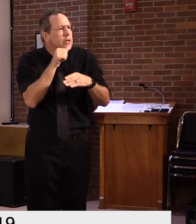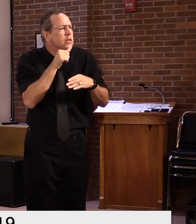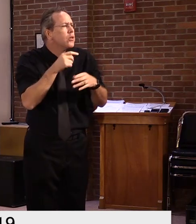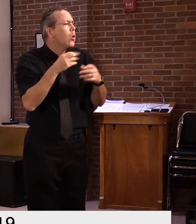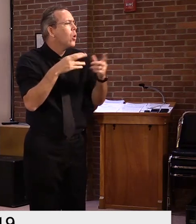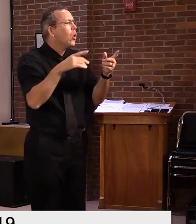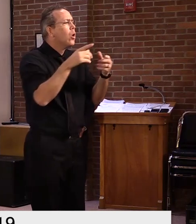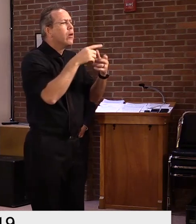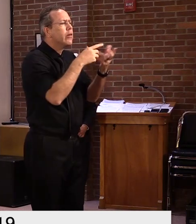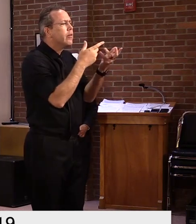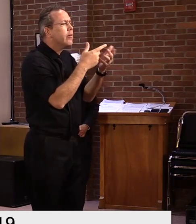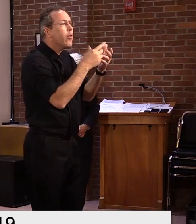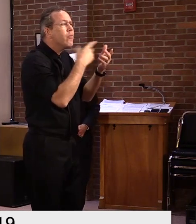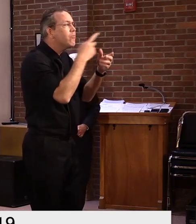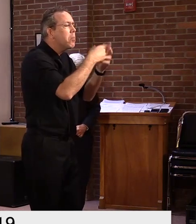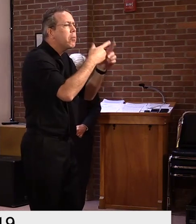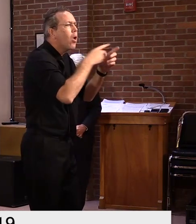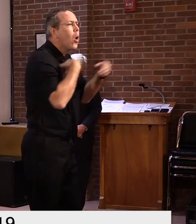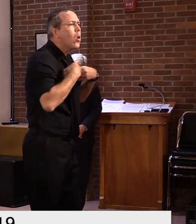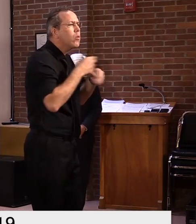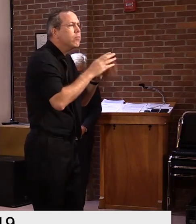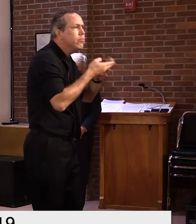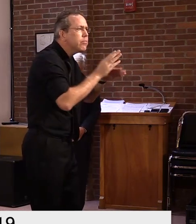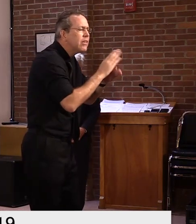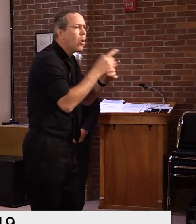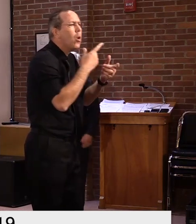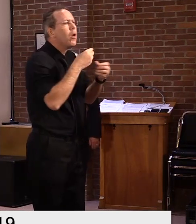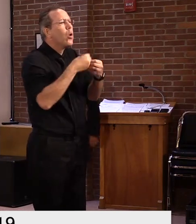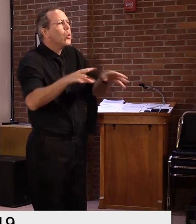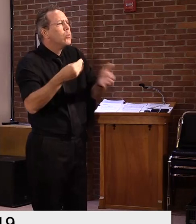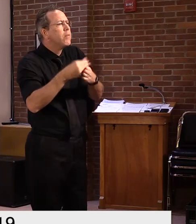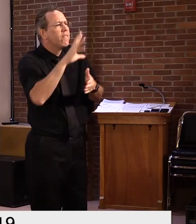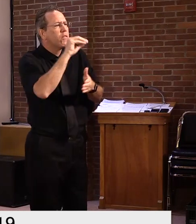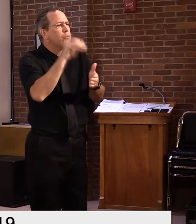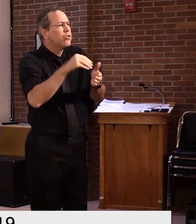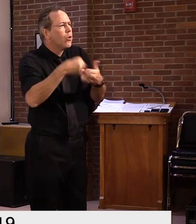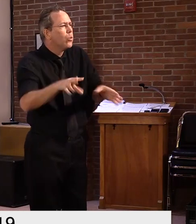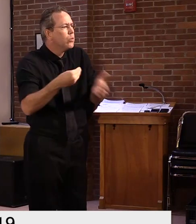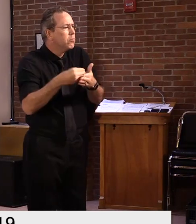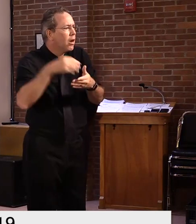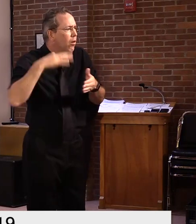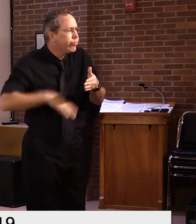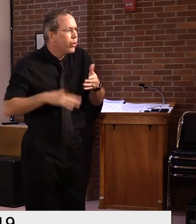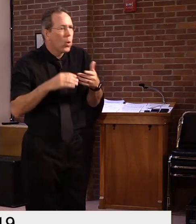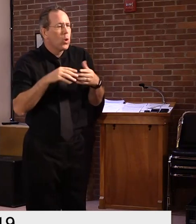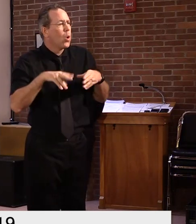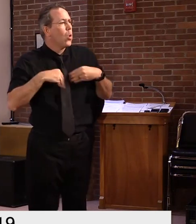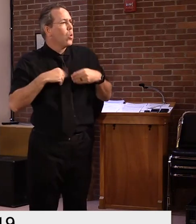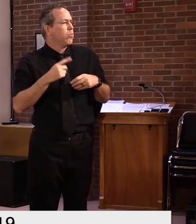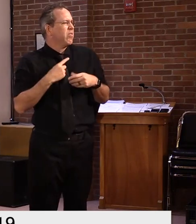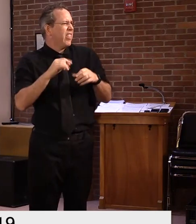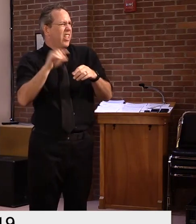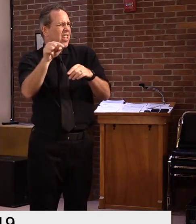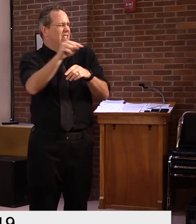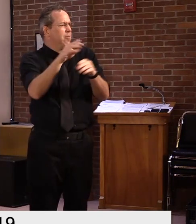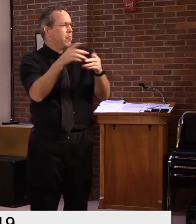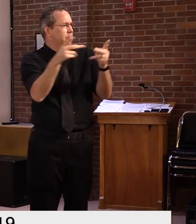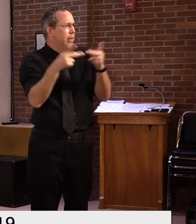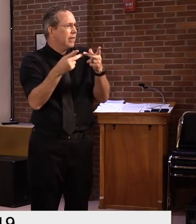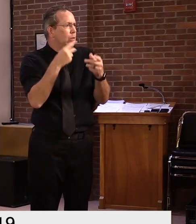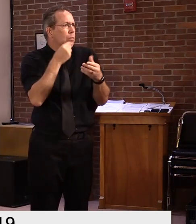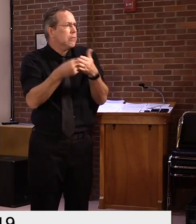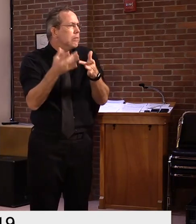original program. This includes expanding funding to sole proprietors and partnerships, certain types